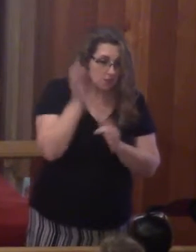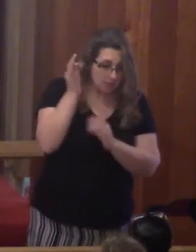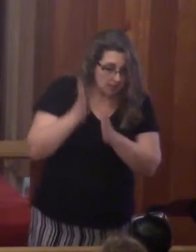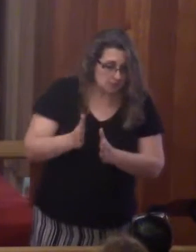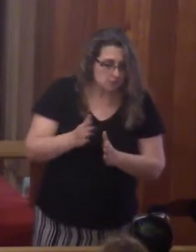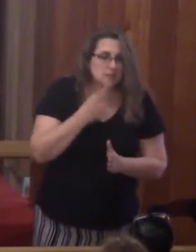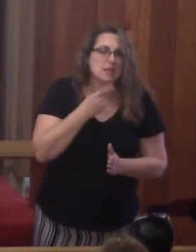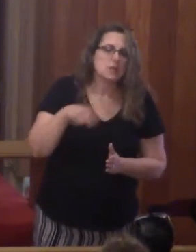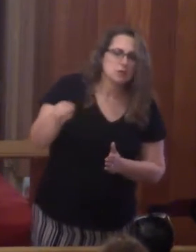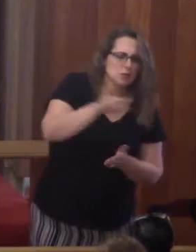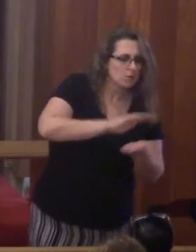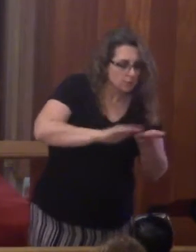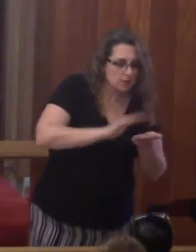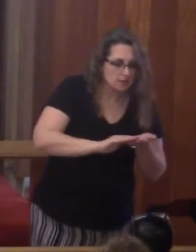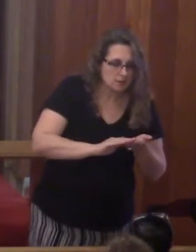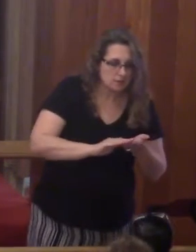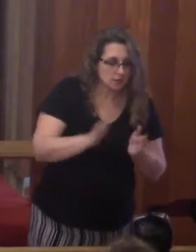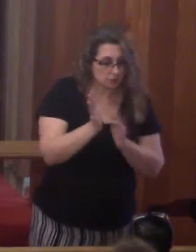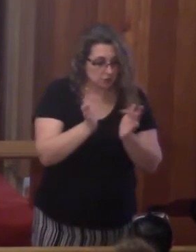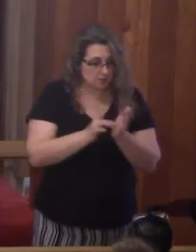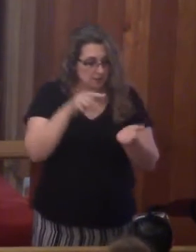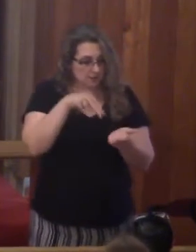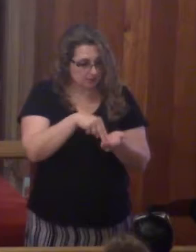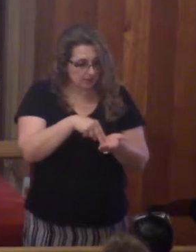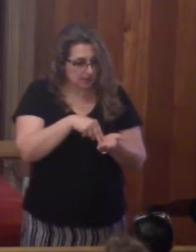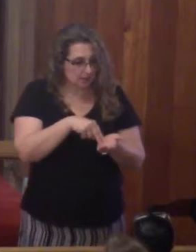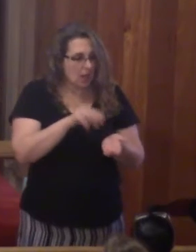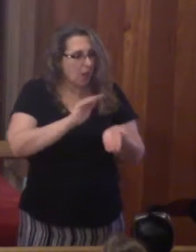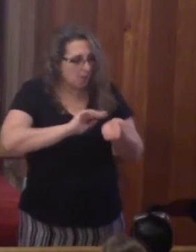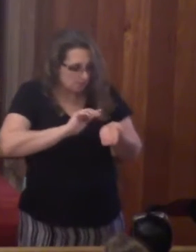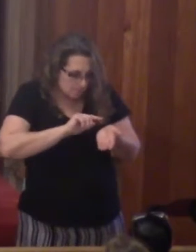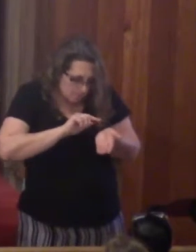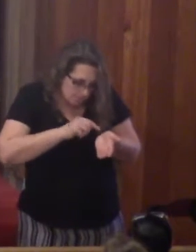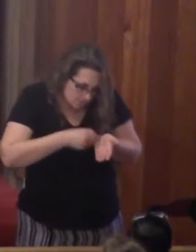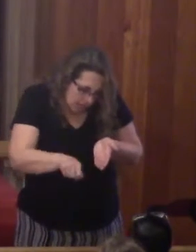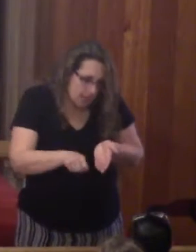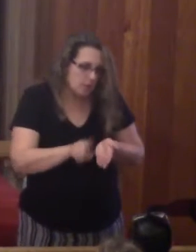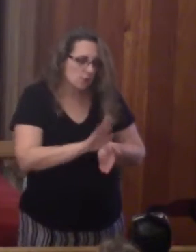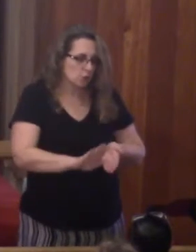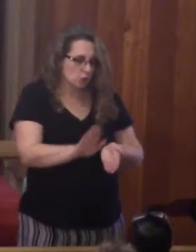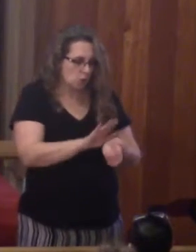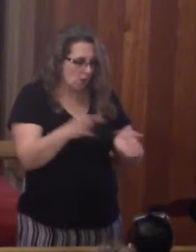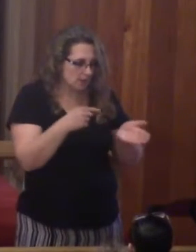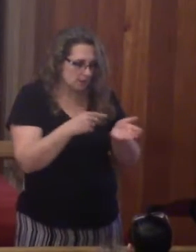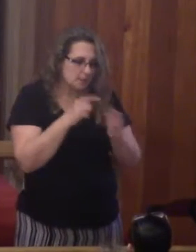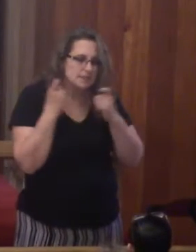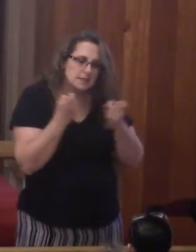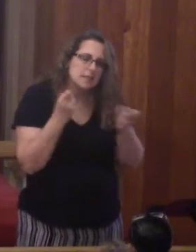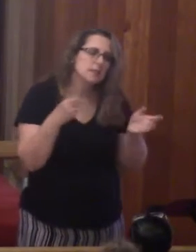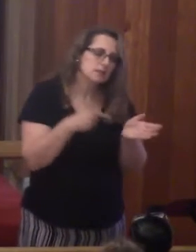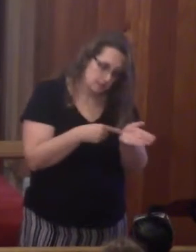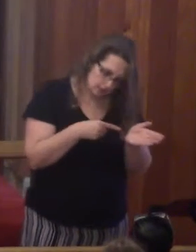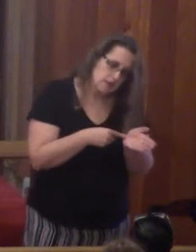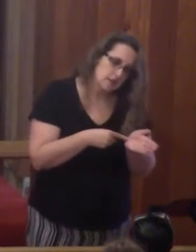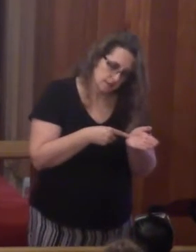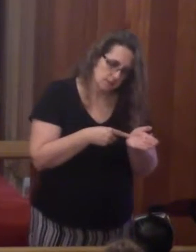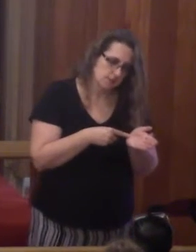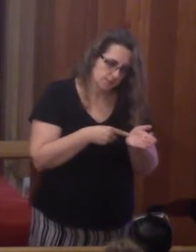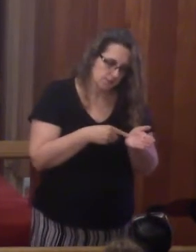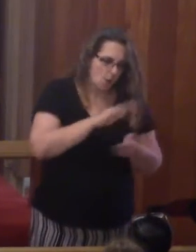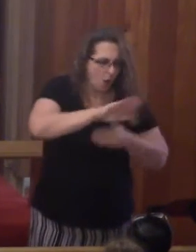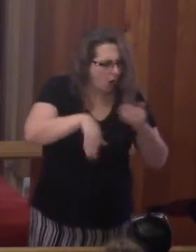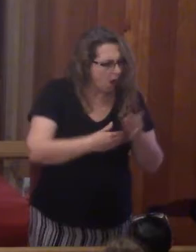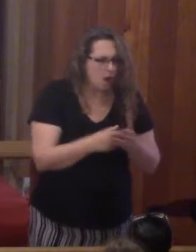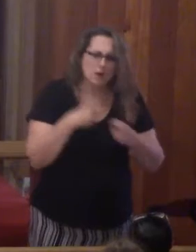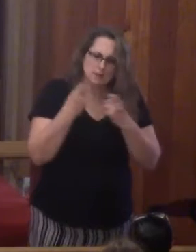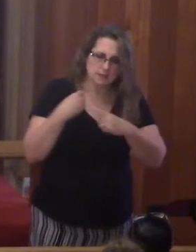standing amongst you, paying off the debt of what you've done this past week, this past month, this past year, and all the sins